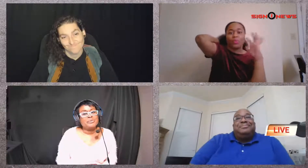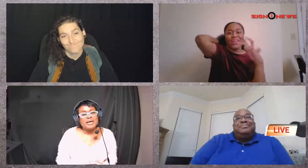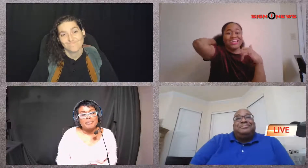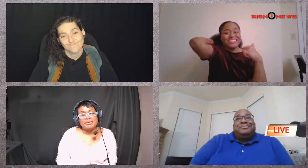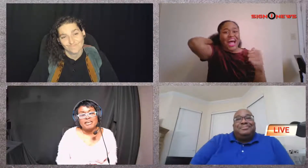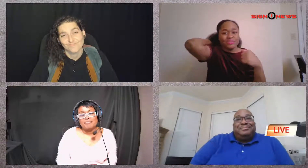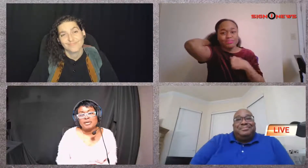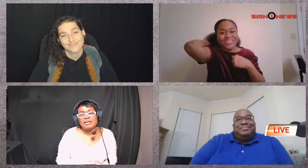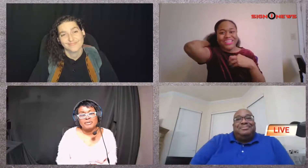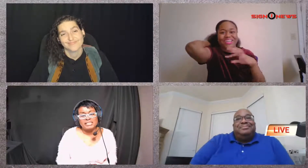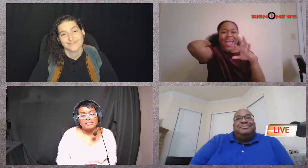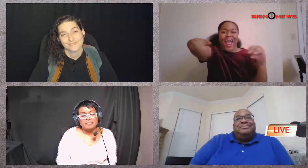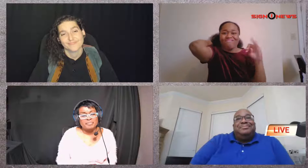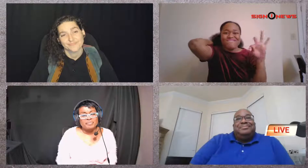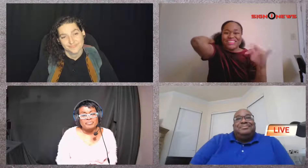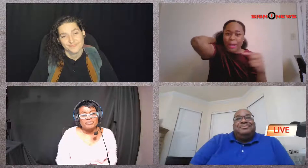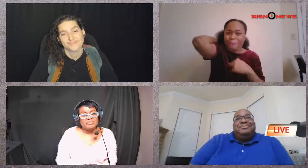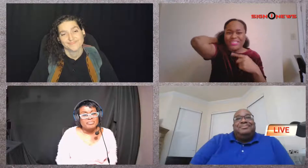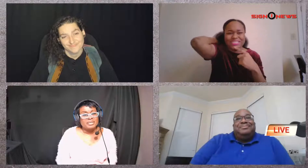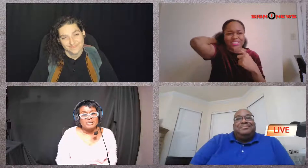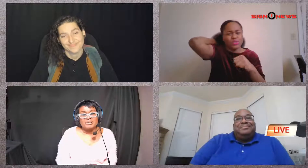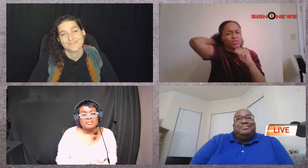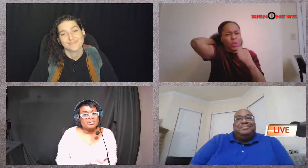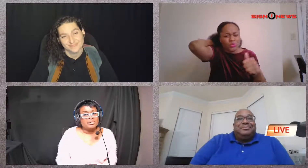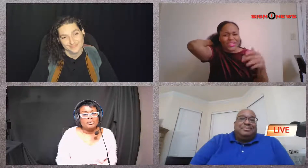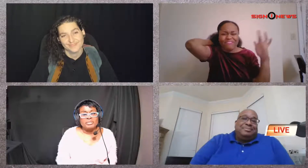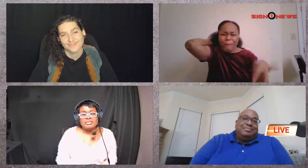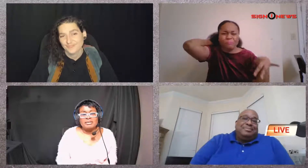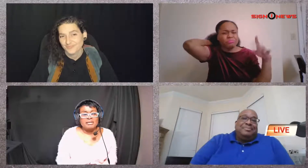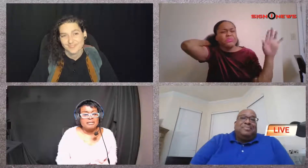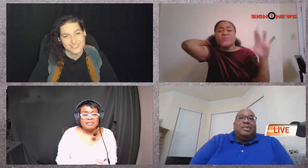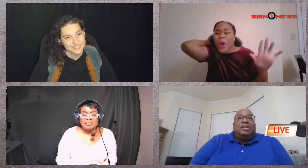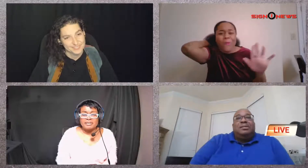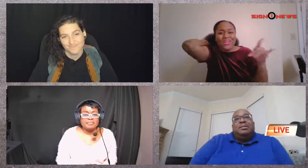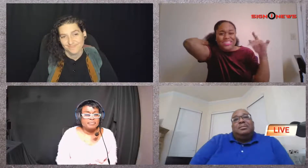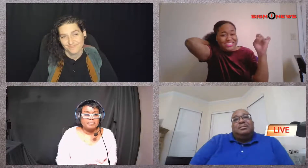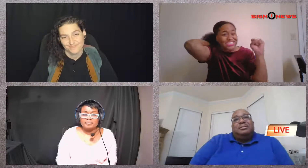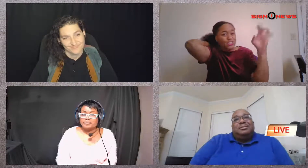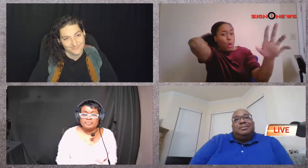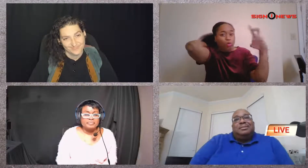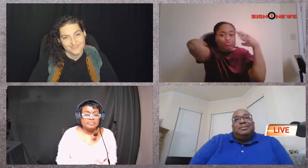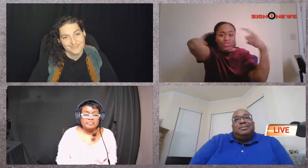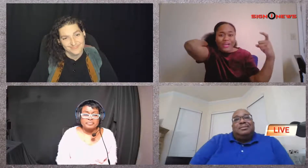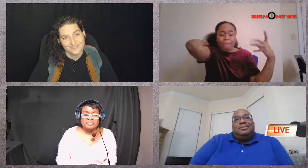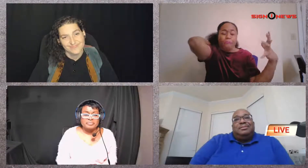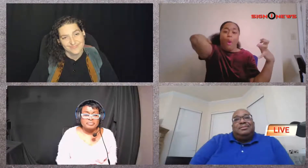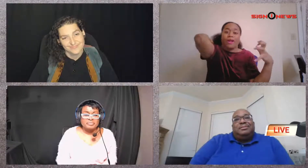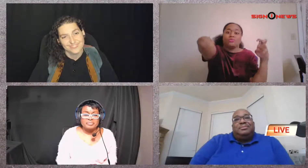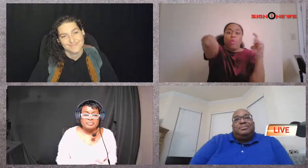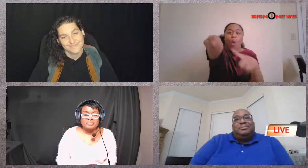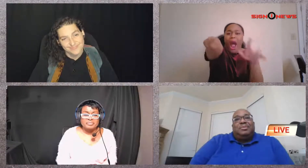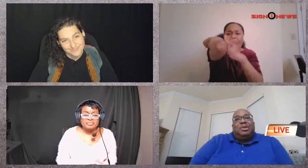But I'm so happy that I have parents who would not let me give up.